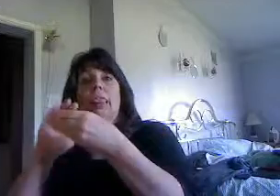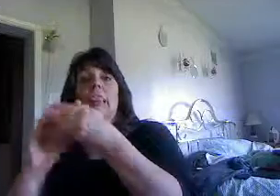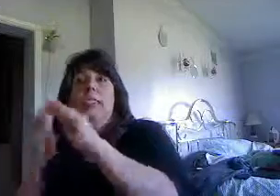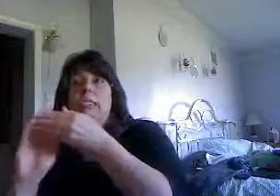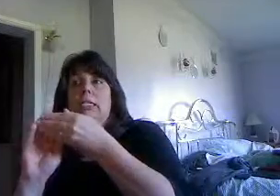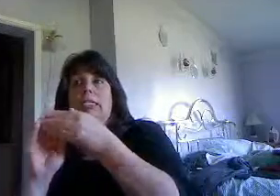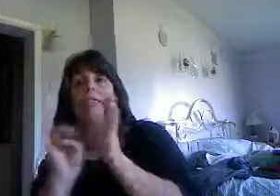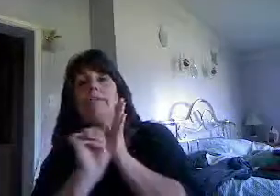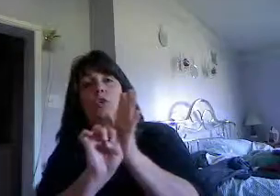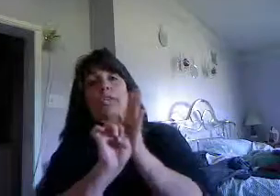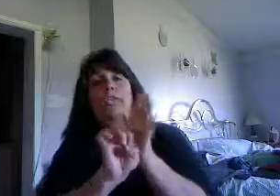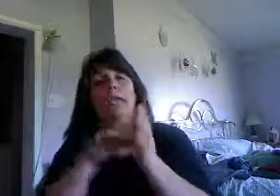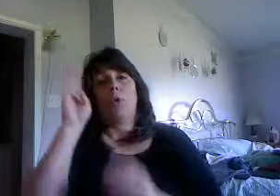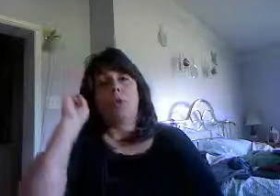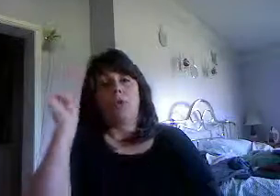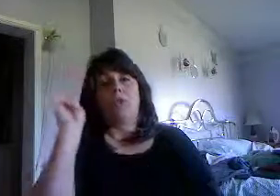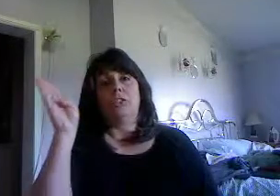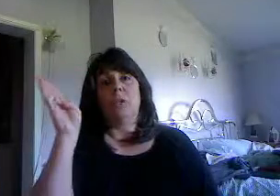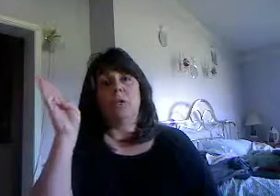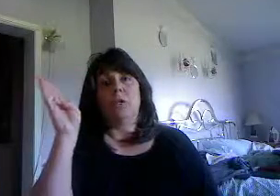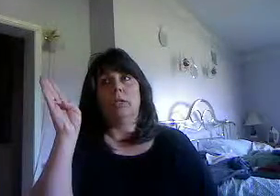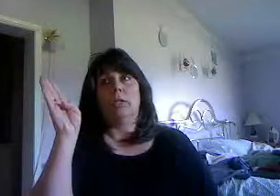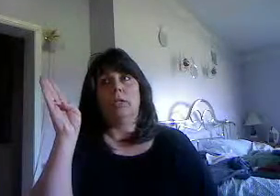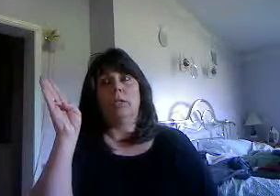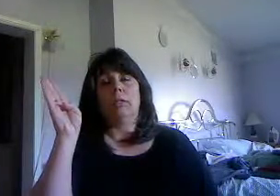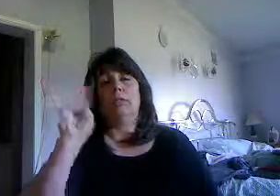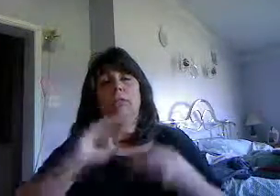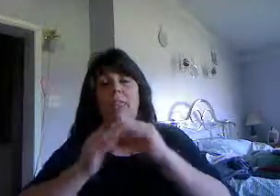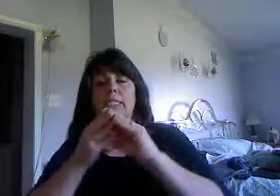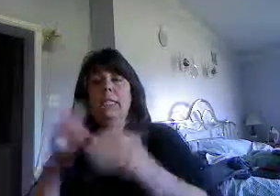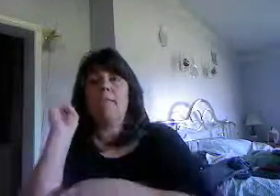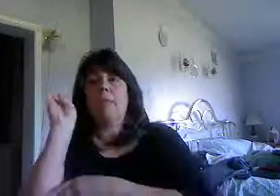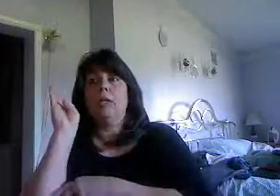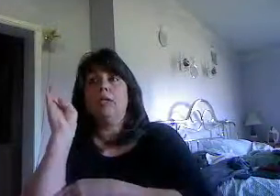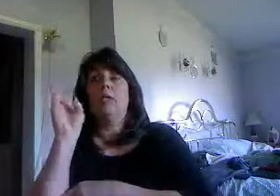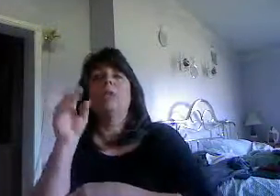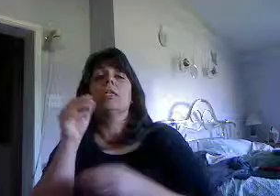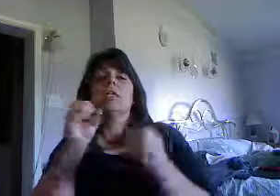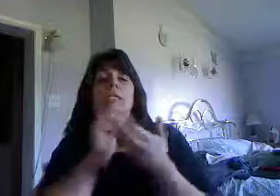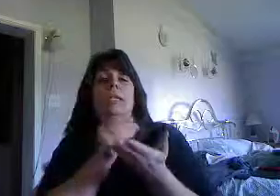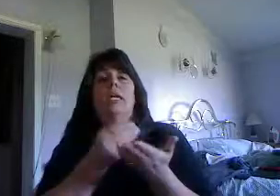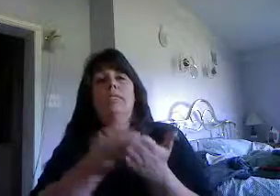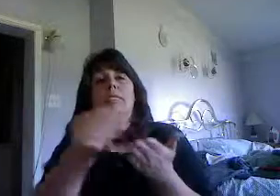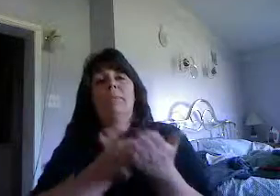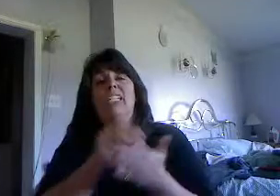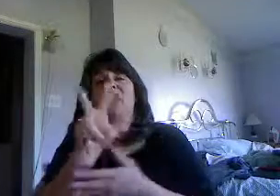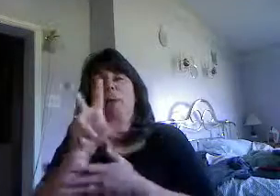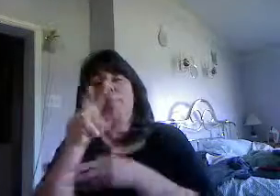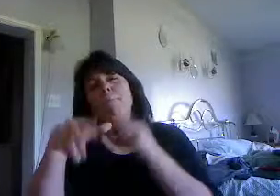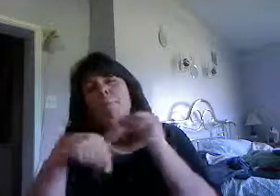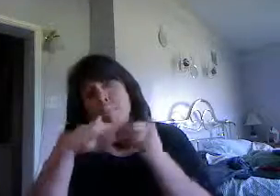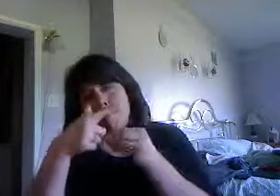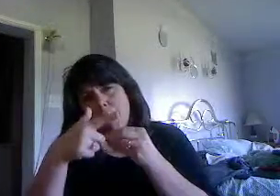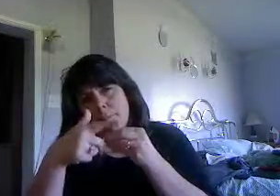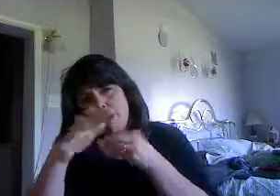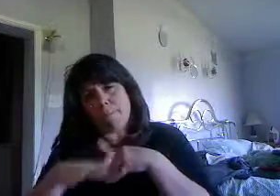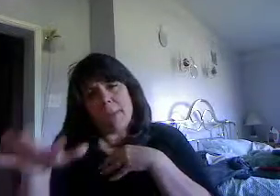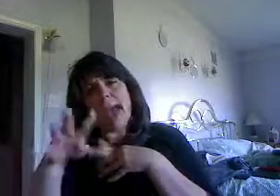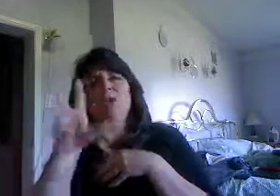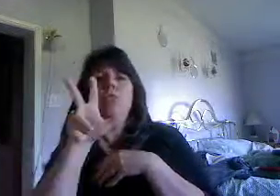in Baltimore, the City of Baltimore spends about $3,000 per child on education. At the same time,